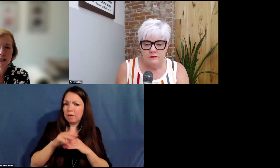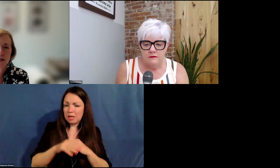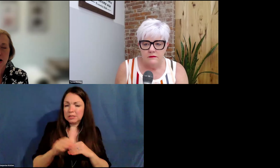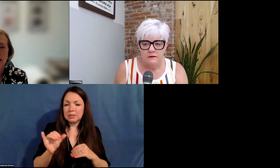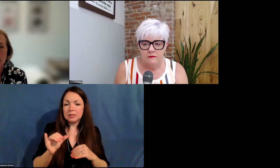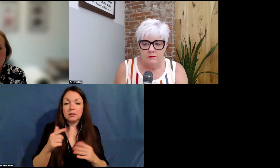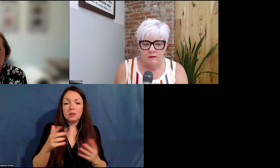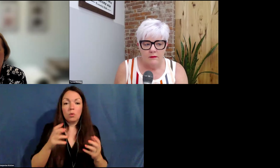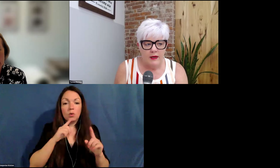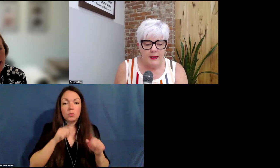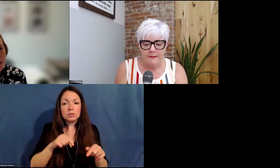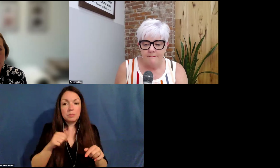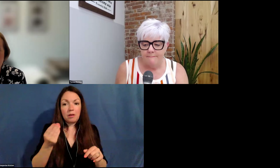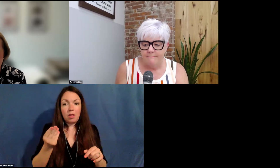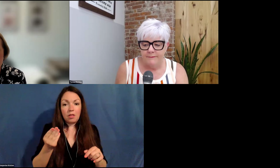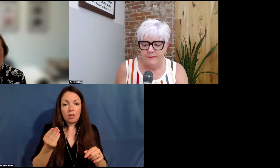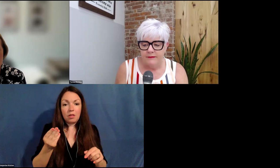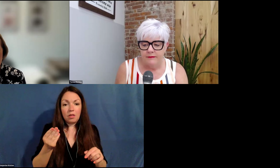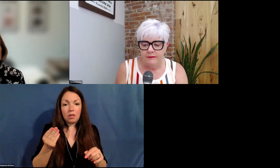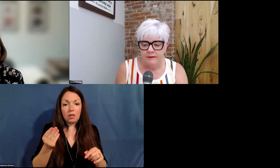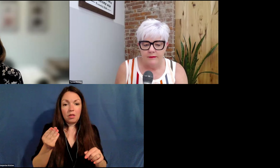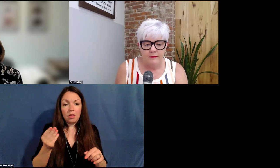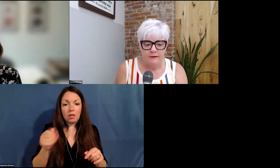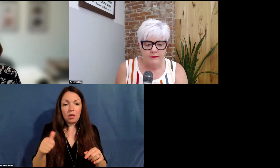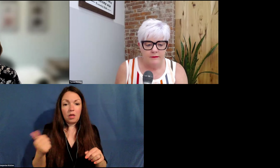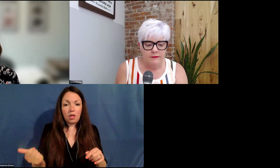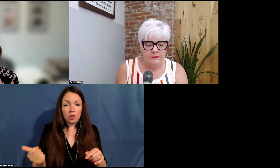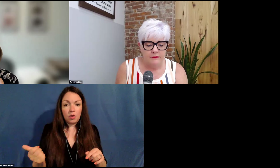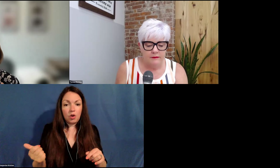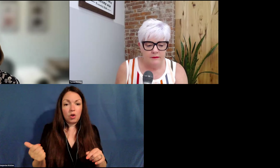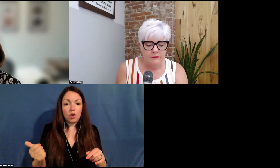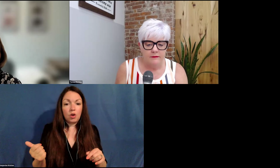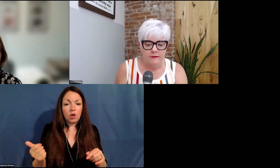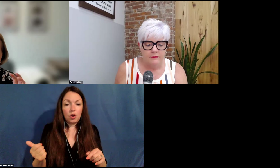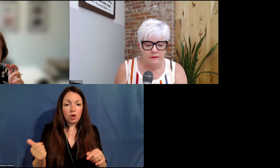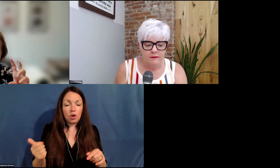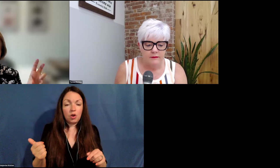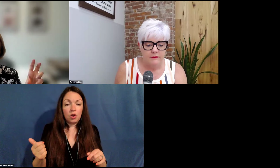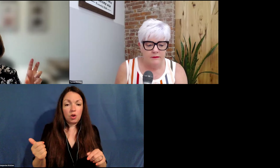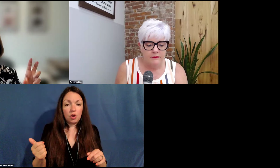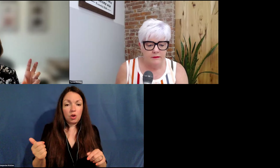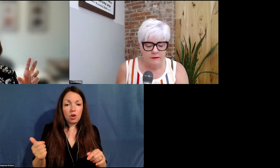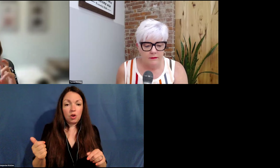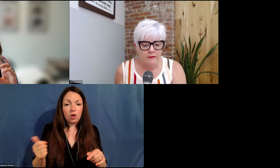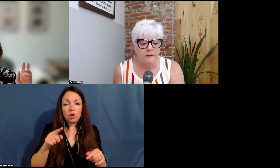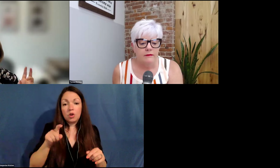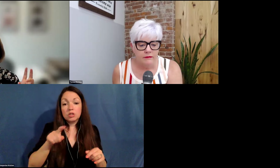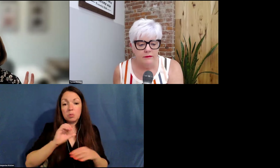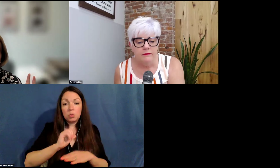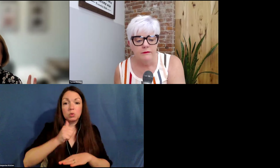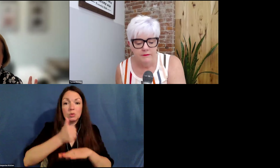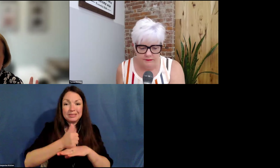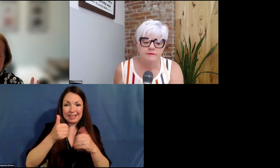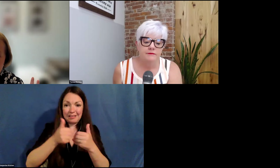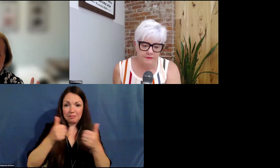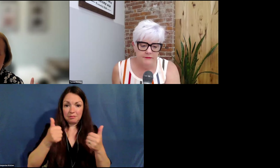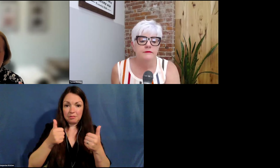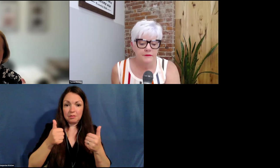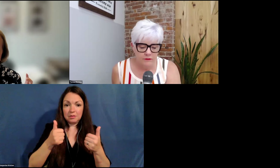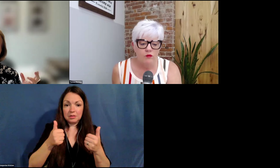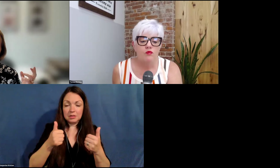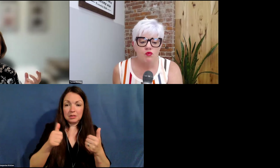other questions I saw, can you just back it out? You're not supposed to. You're supposed to set forth separately what the amount of the tax